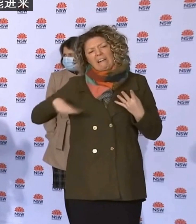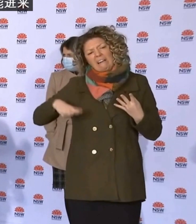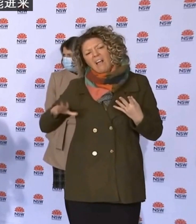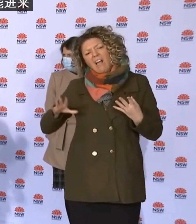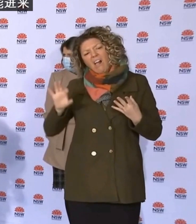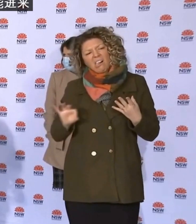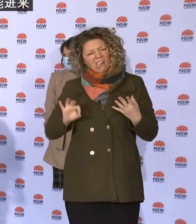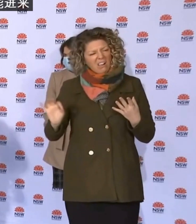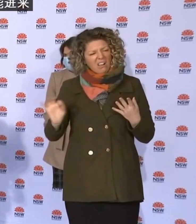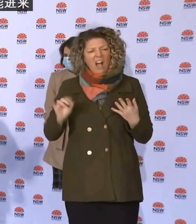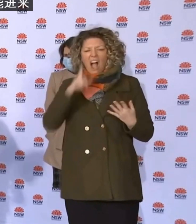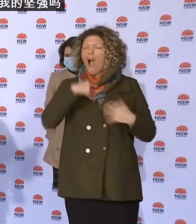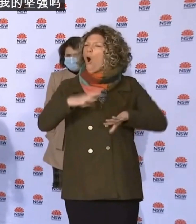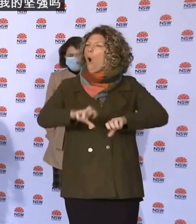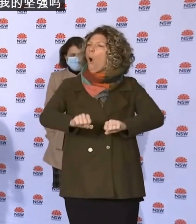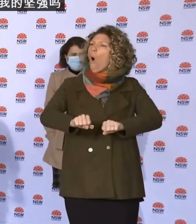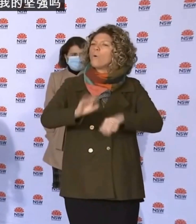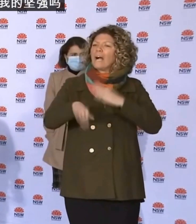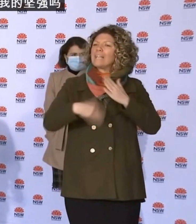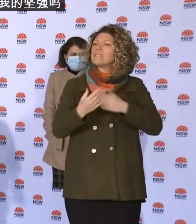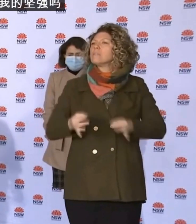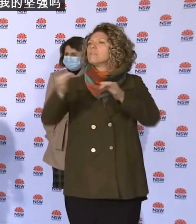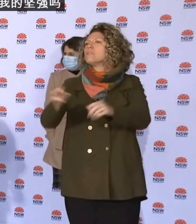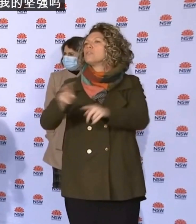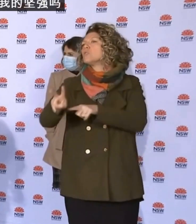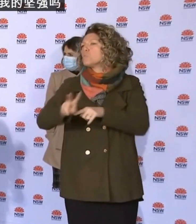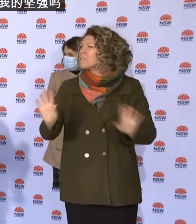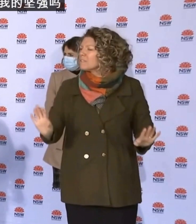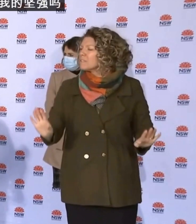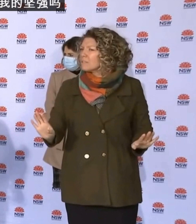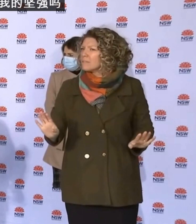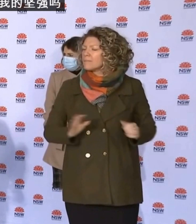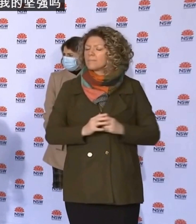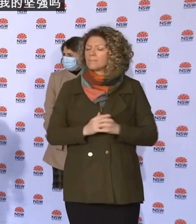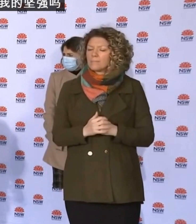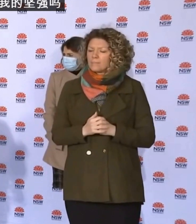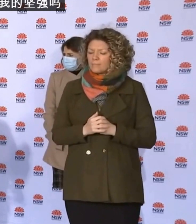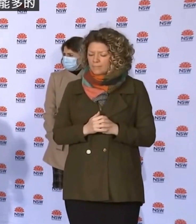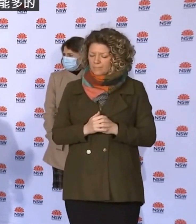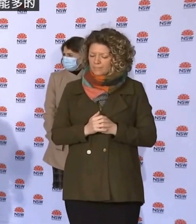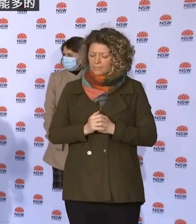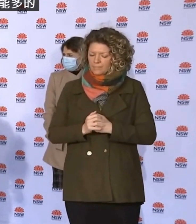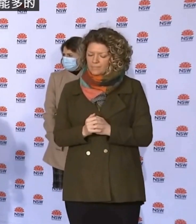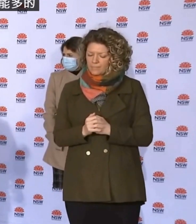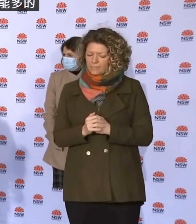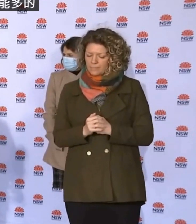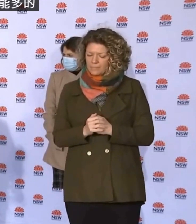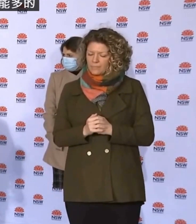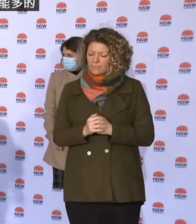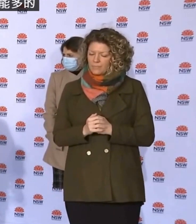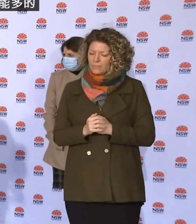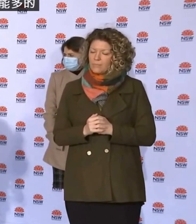for meaning that you can't come in contact with others. Now, can I be just very clear? My strong advice to